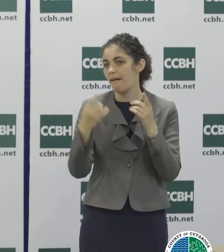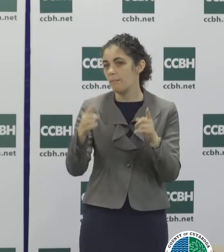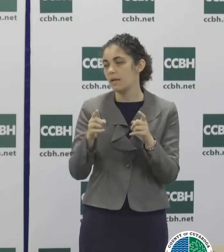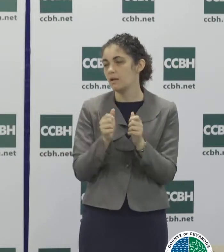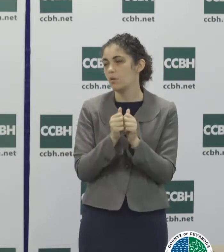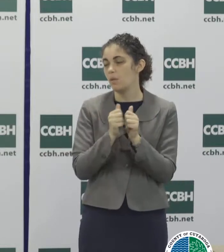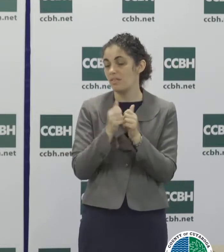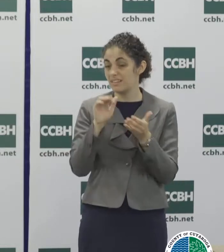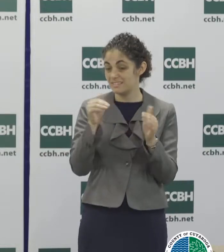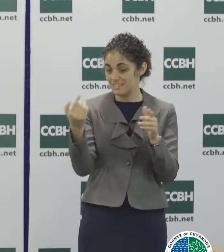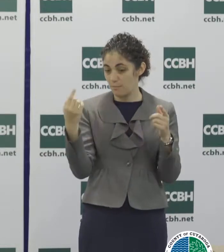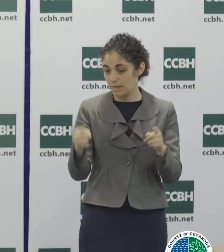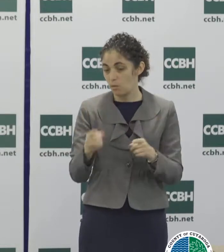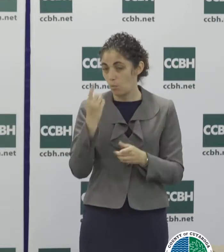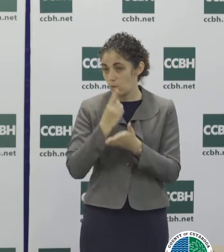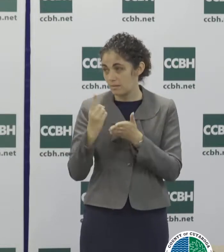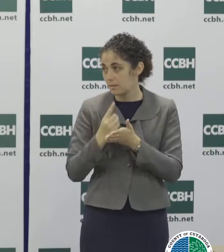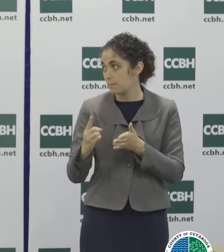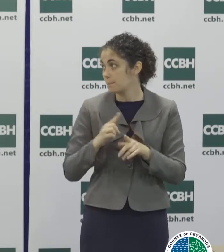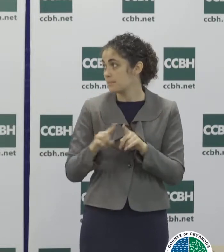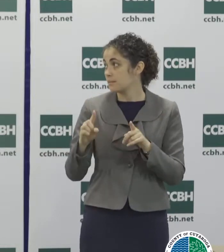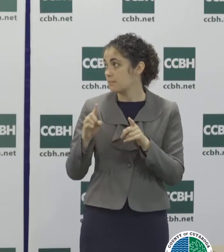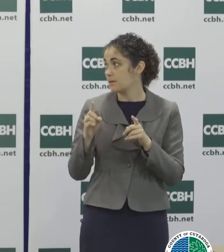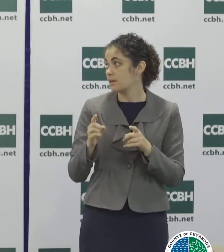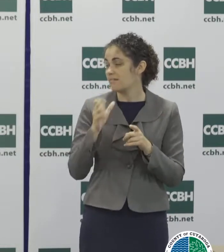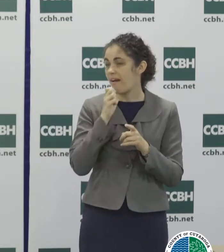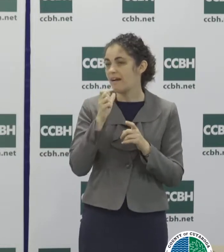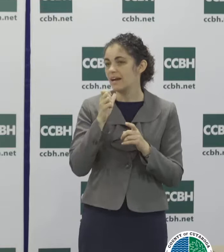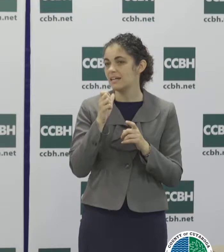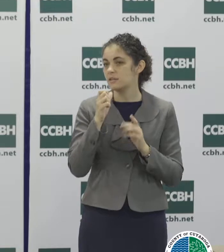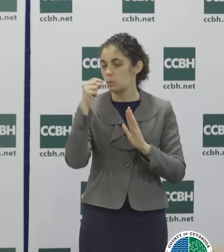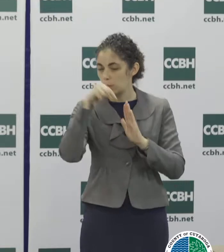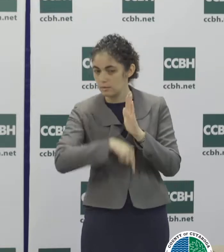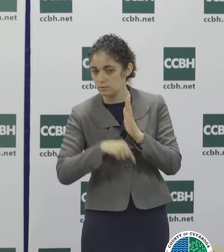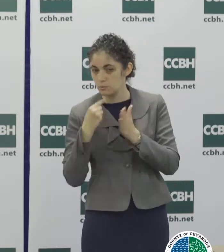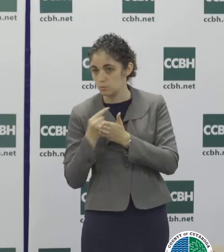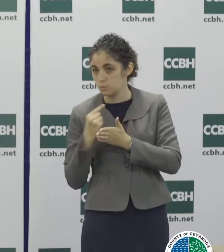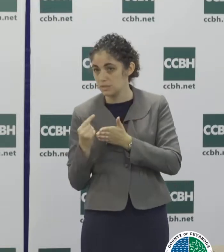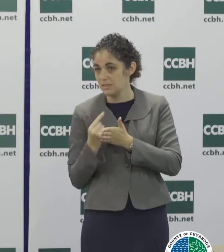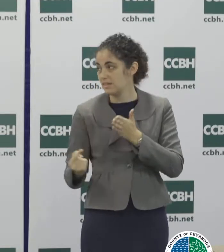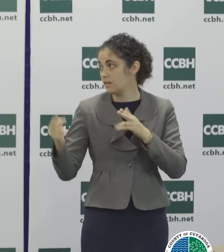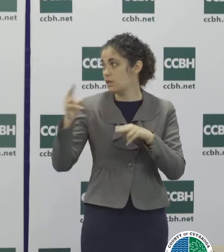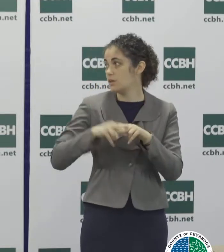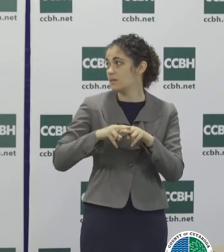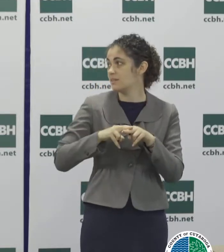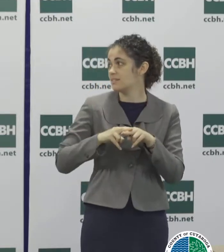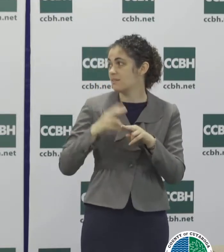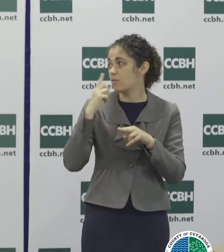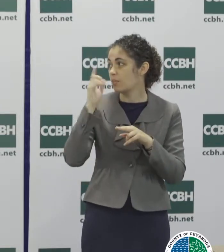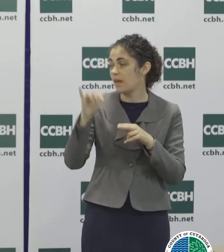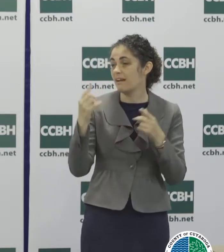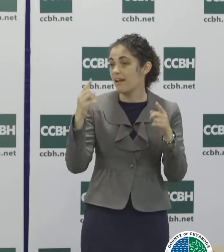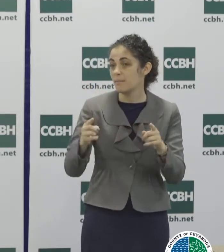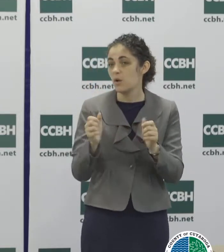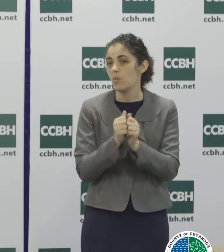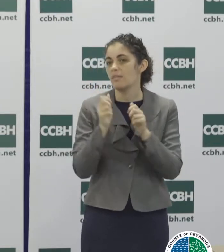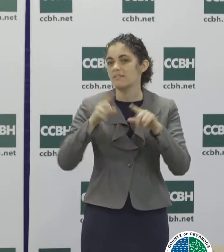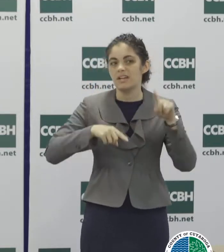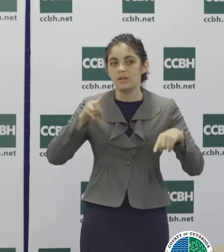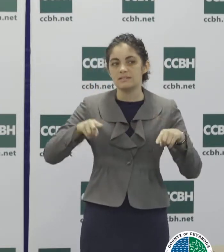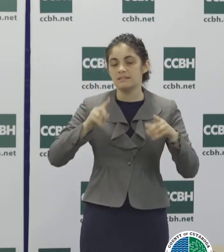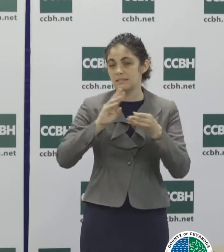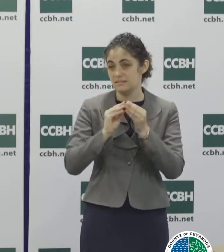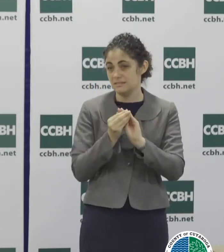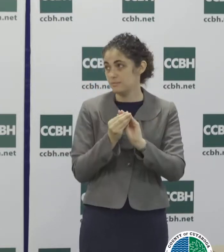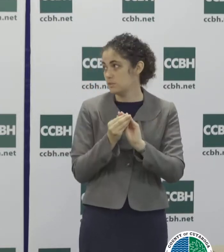deaths per week as well. But I wouldn't read too much into the week-to-week increase in deaths reflecting the number of cases